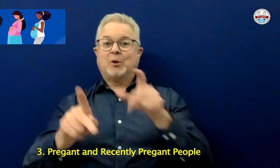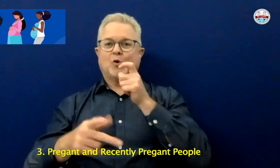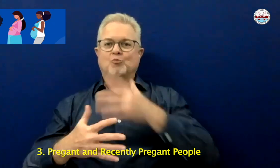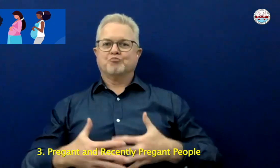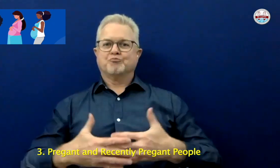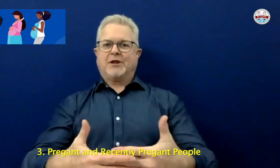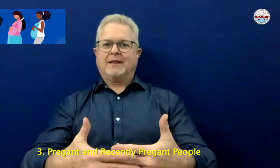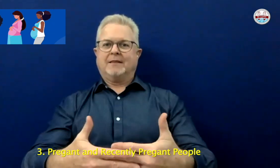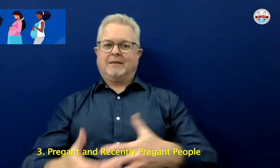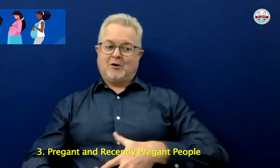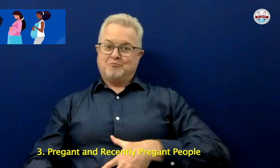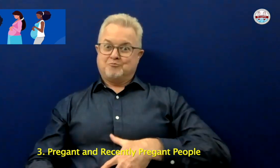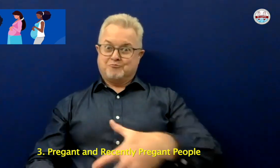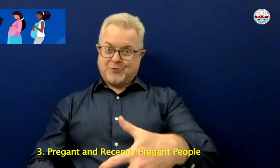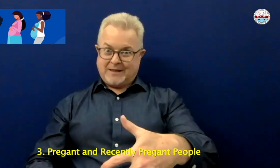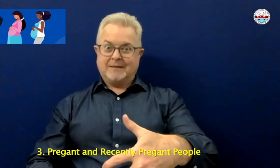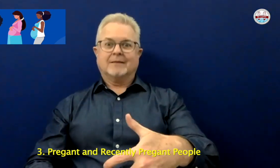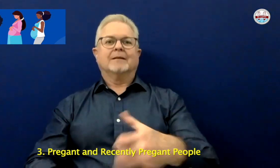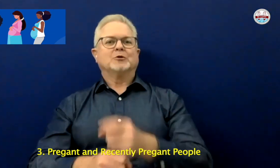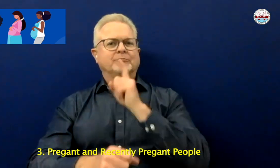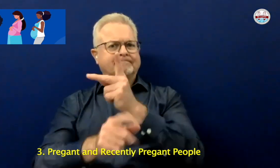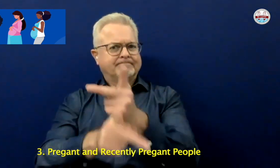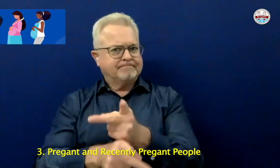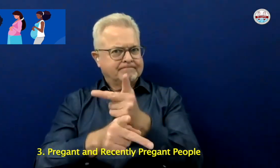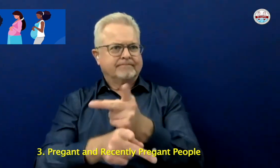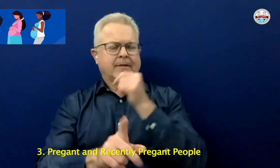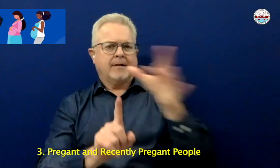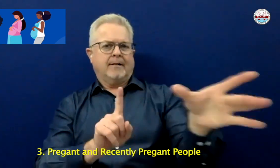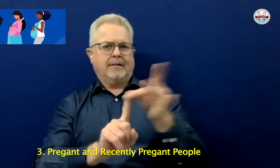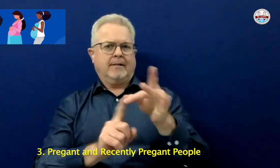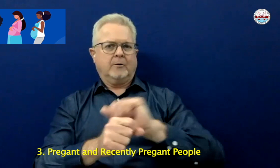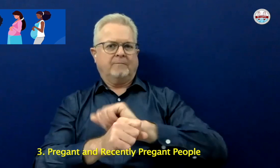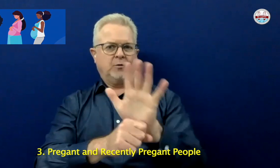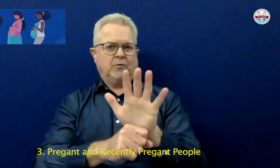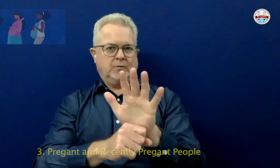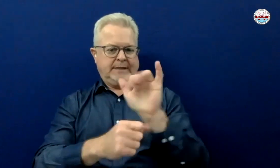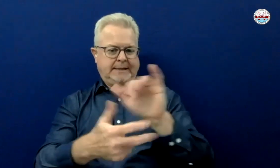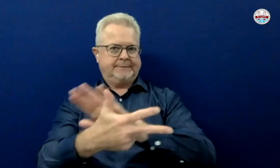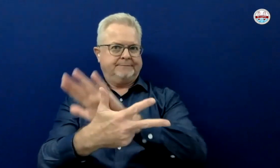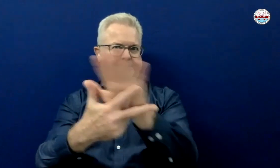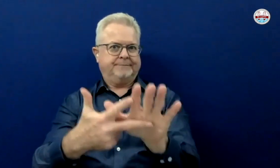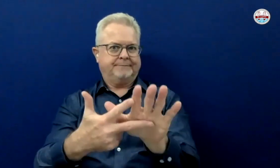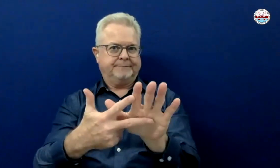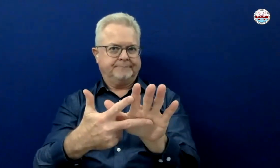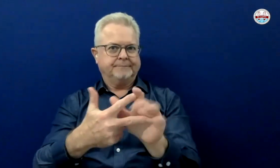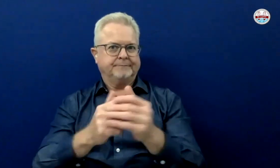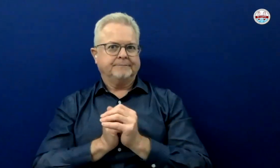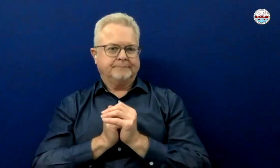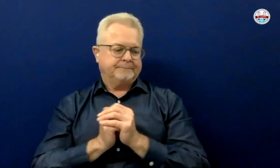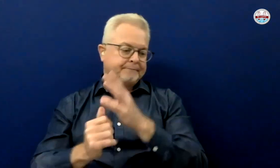extra cautious. And those who are pregnant, to make sure that they do not contract the virus as well.